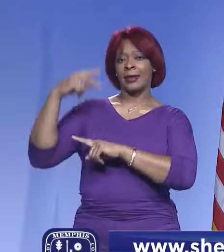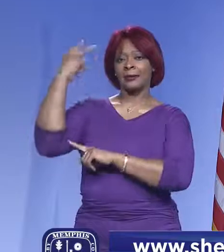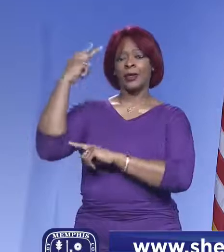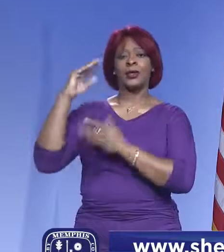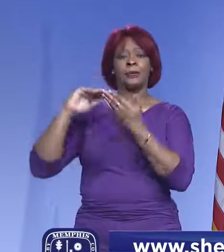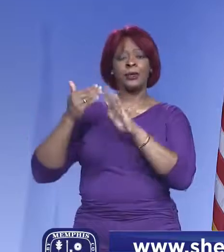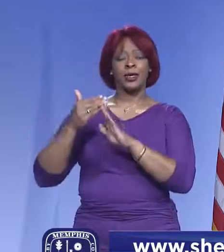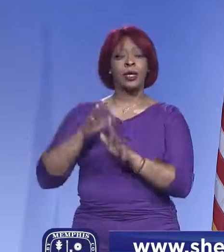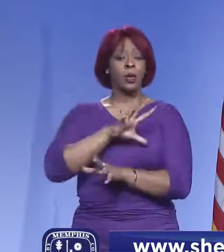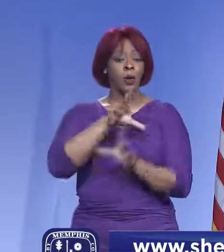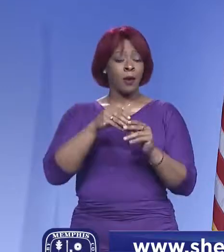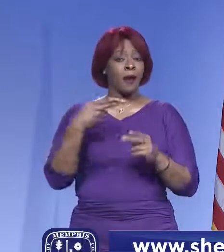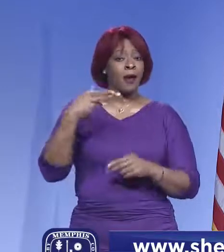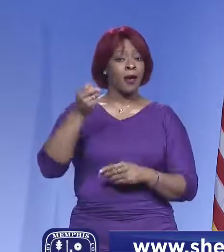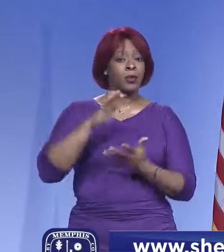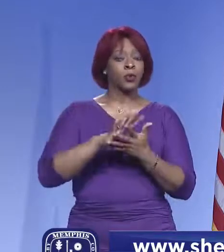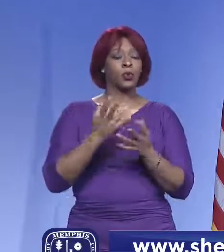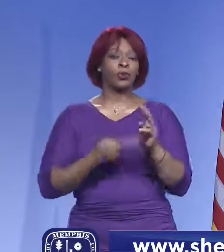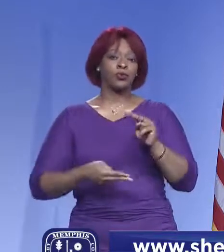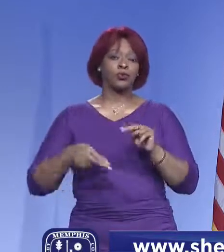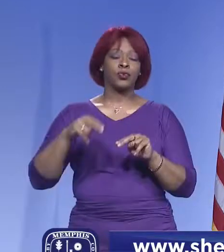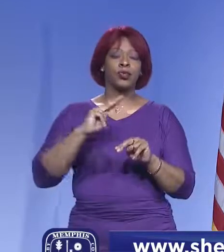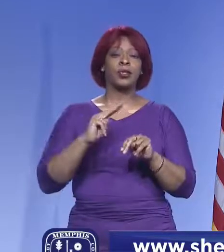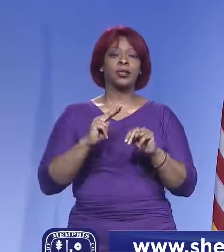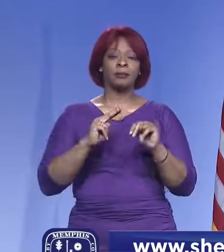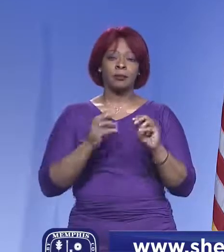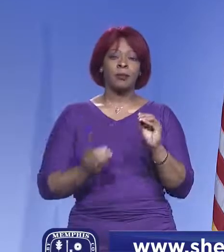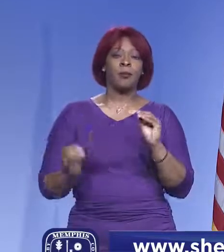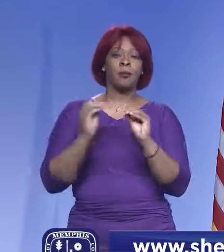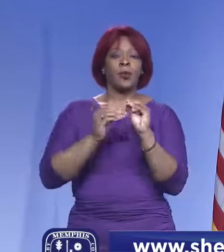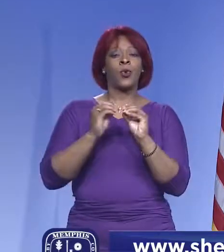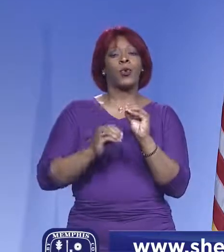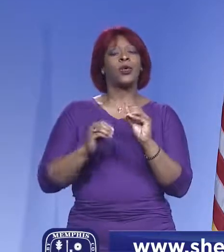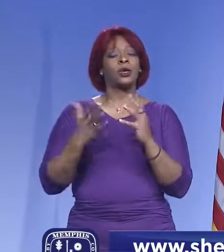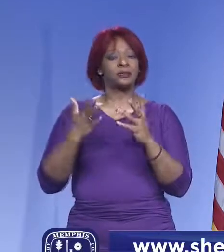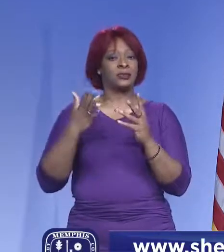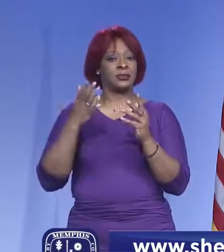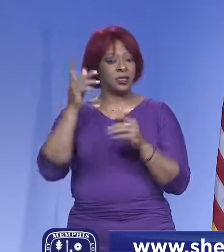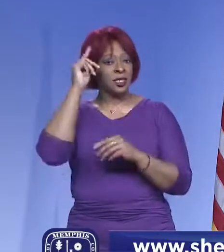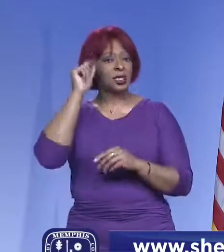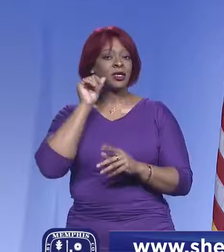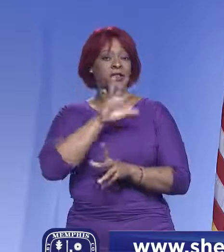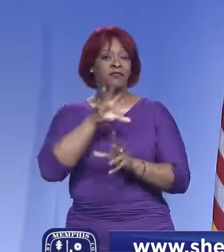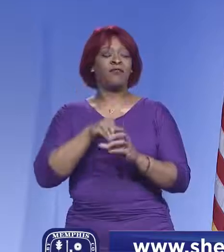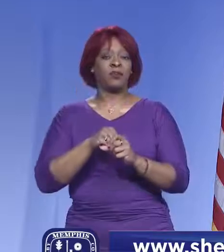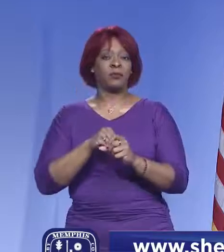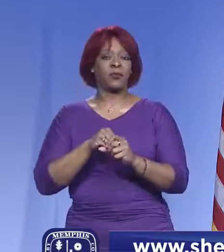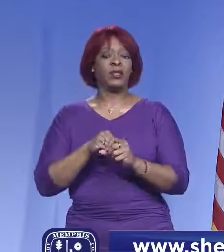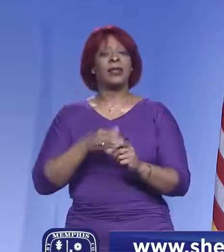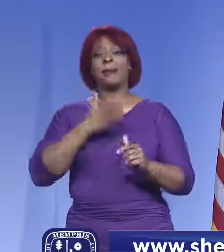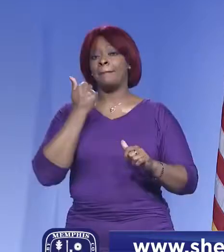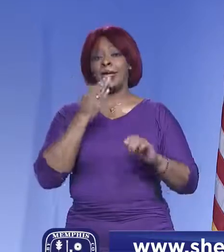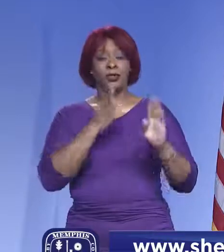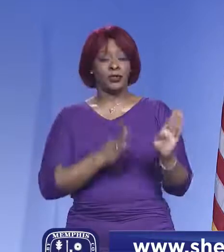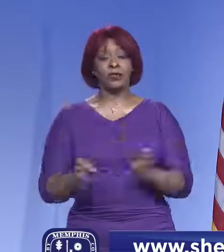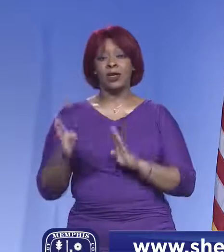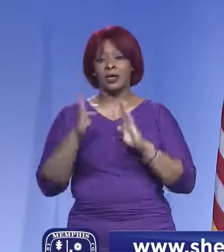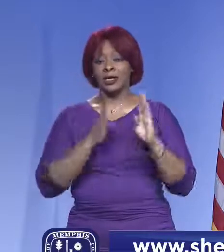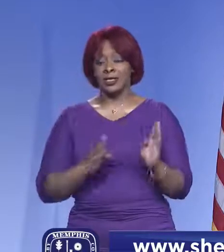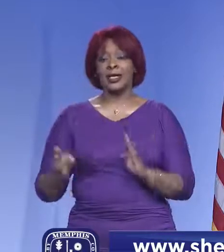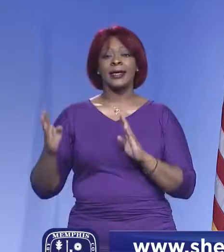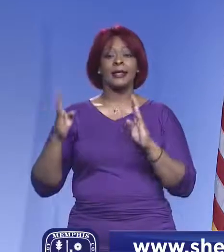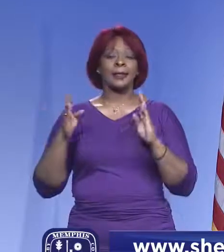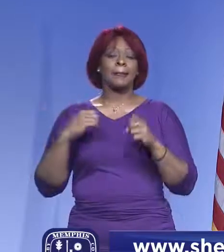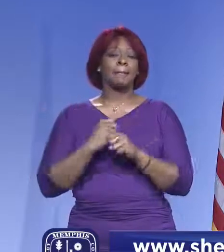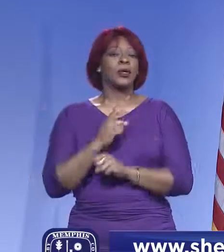high school students who want to increase uptake among teenagers. Again, the best strategy is